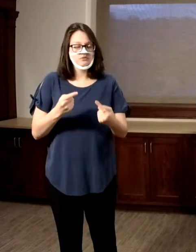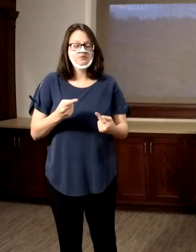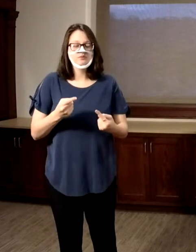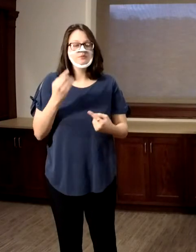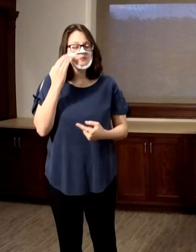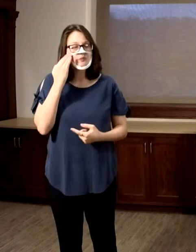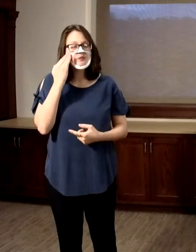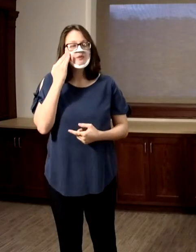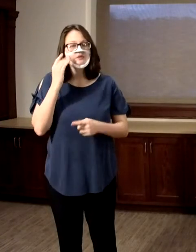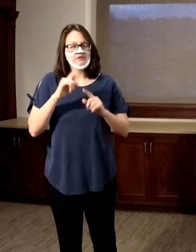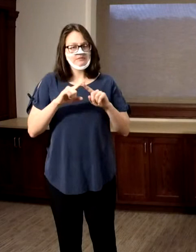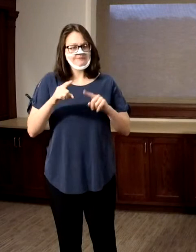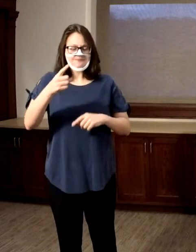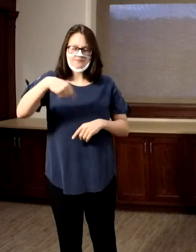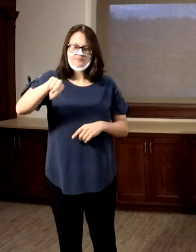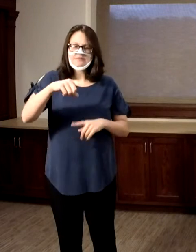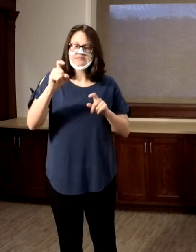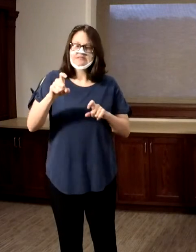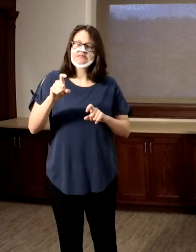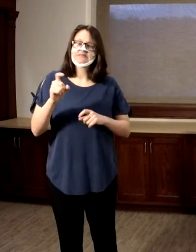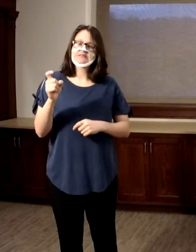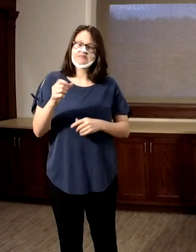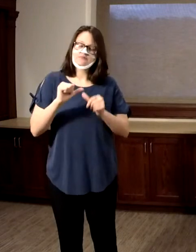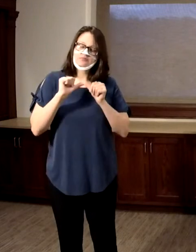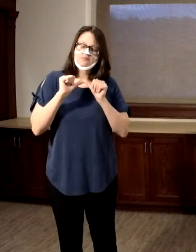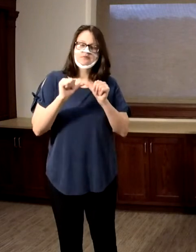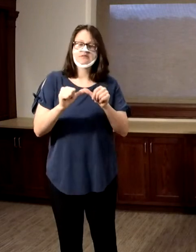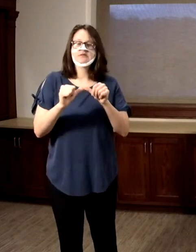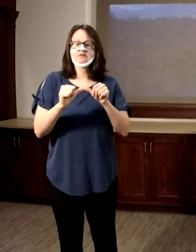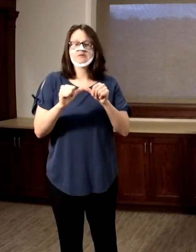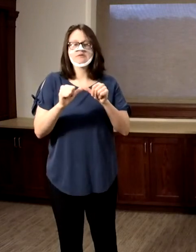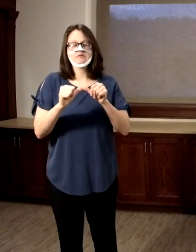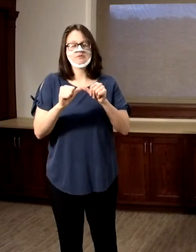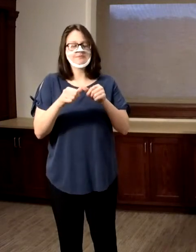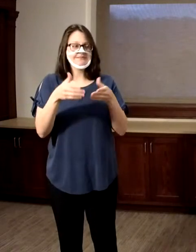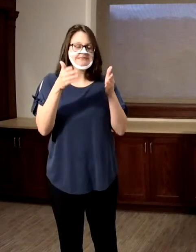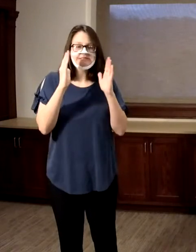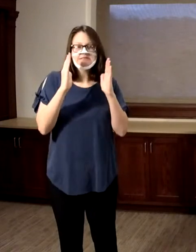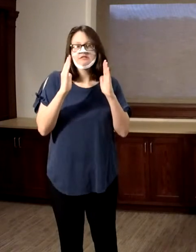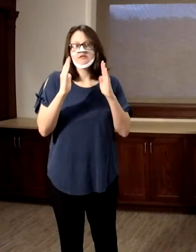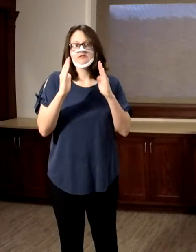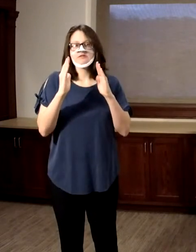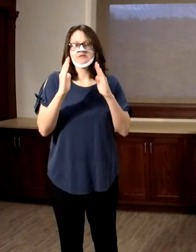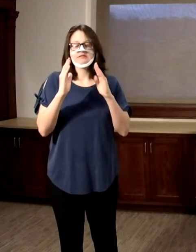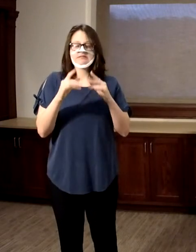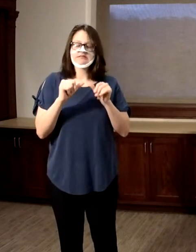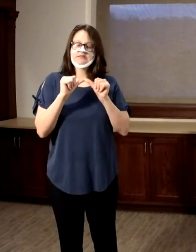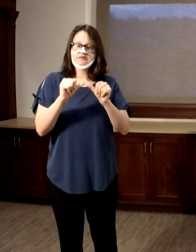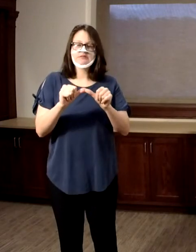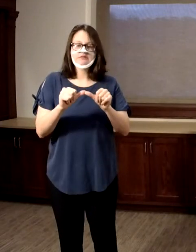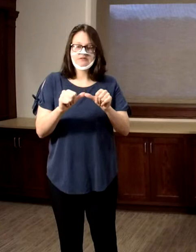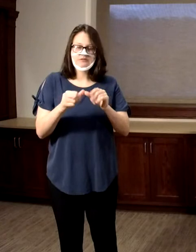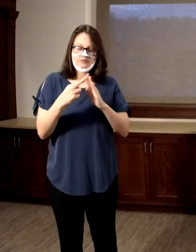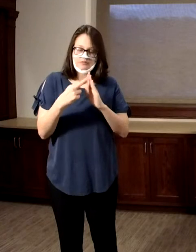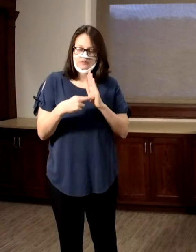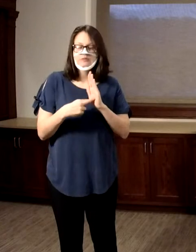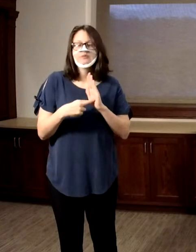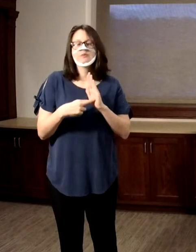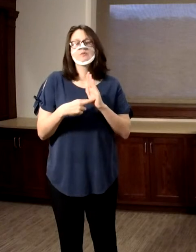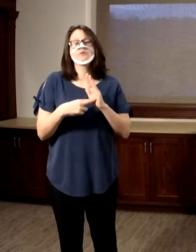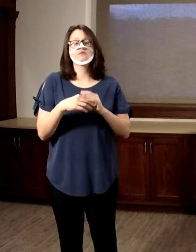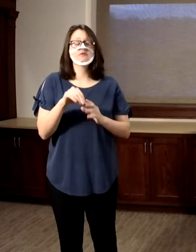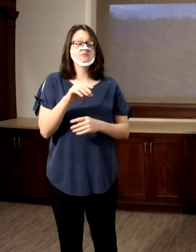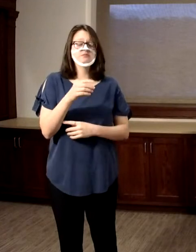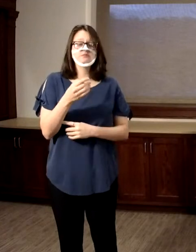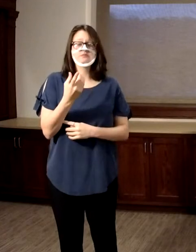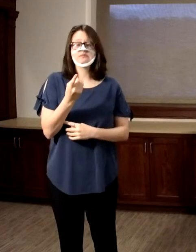need everybody to really participate, follow the guidance, follow the good advice that Dr. Bogan, Secretary Levine, and so